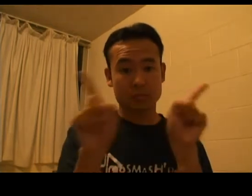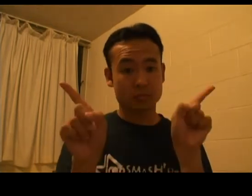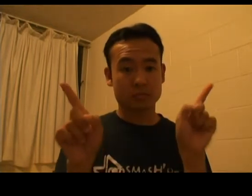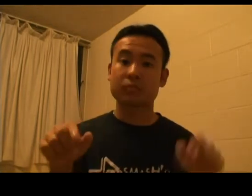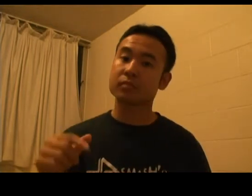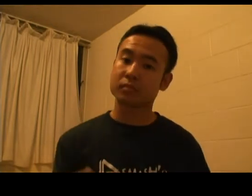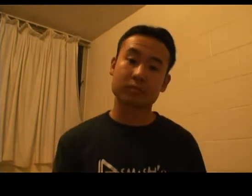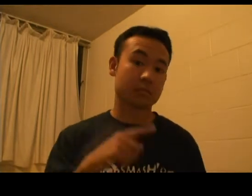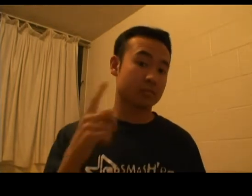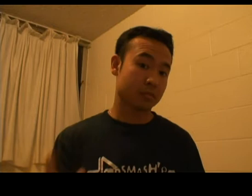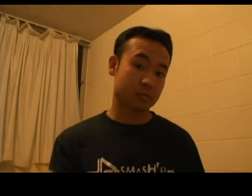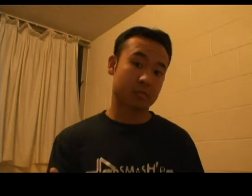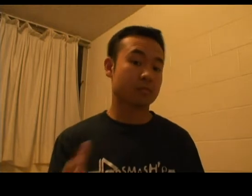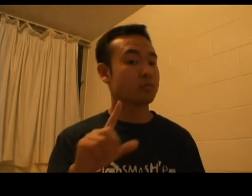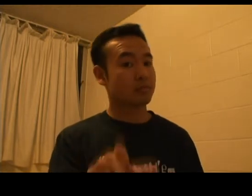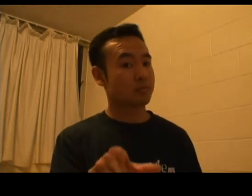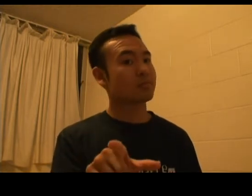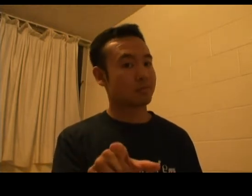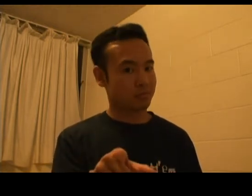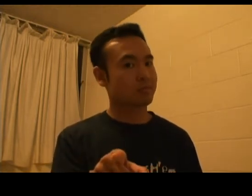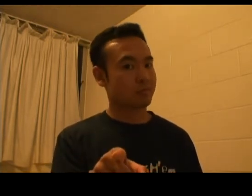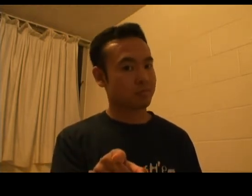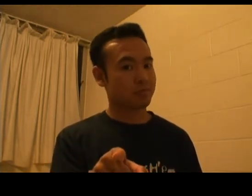No one can change your life except for you.